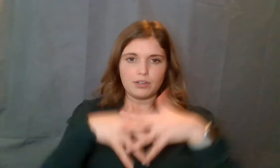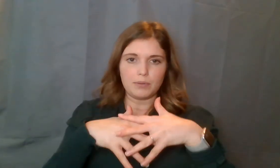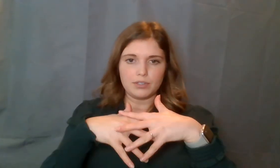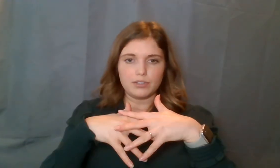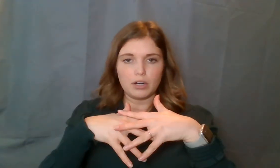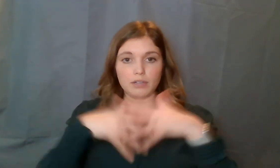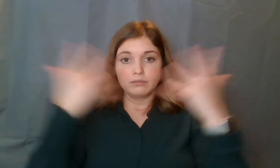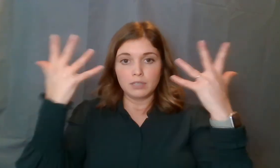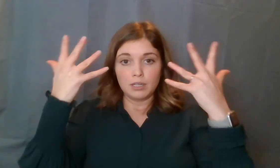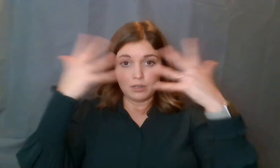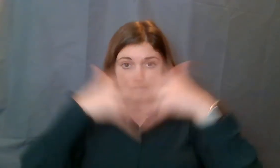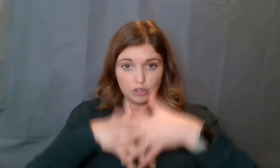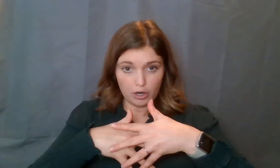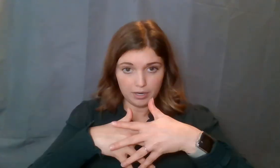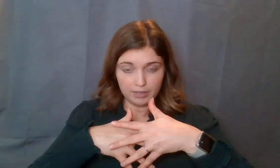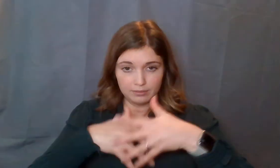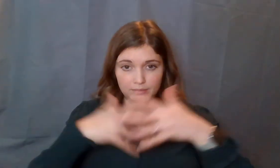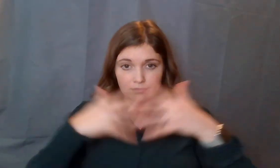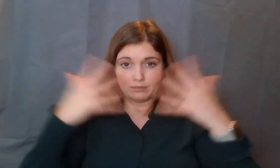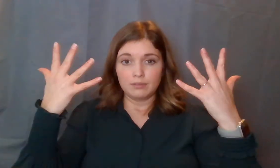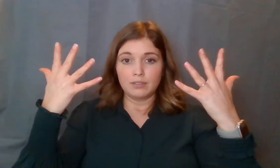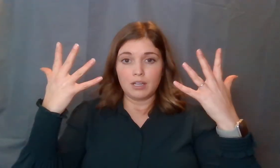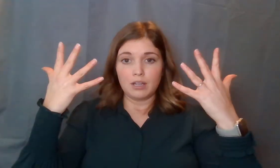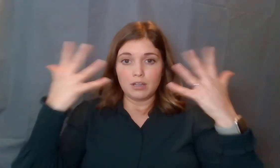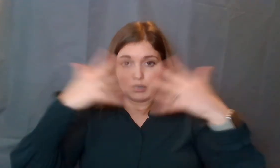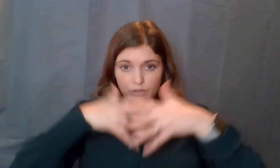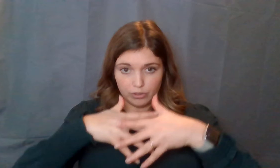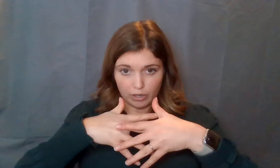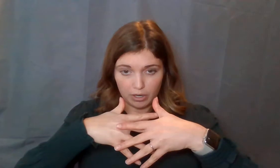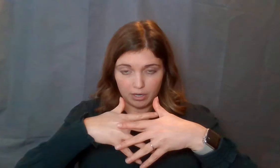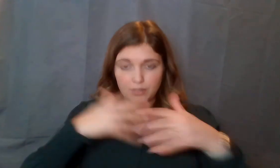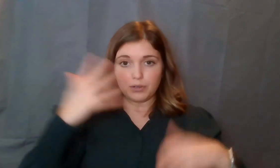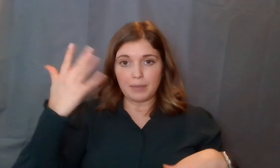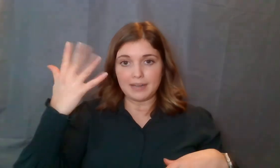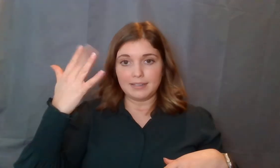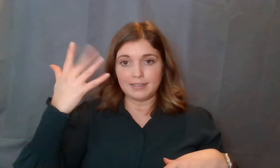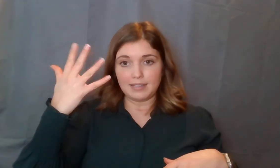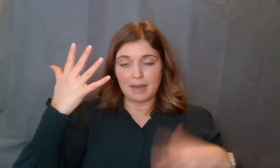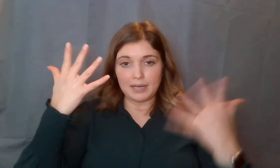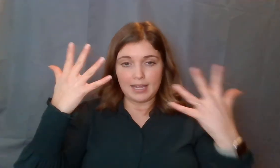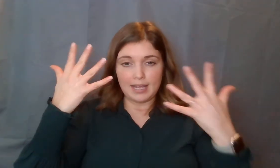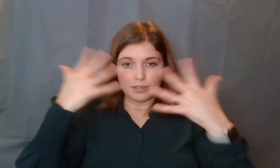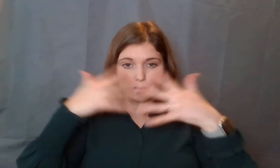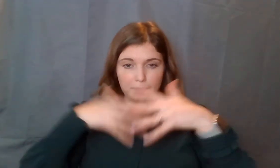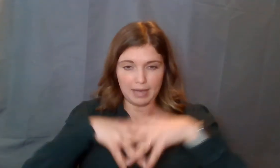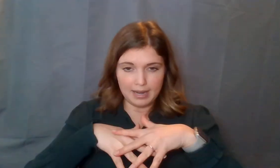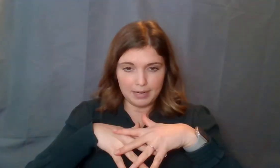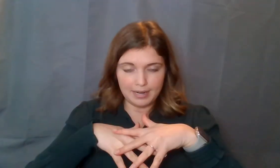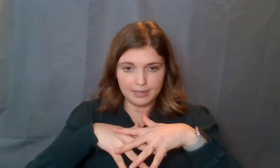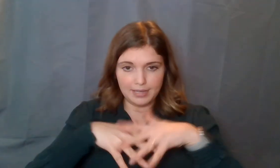is always just dark. Dark. Dark. So my dominant hand is going behind my